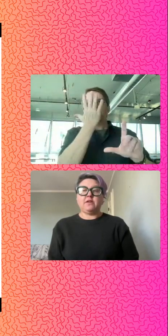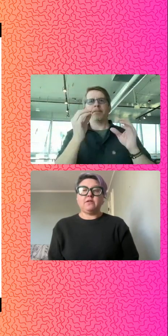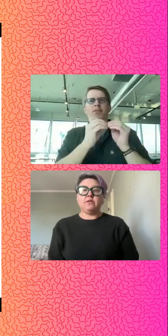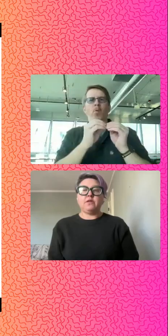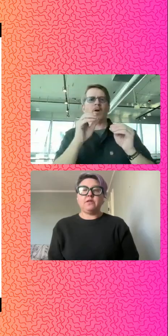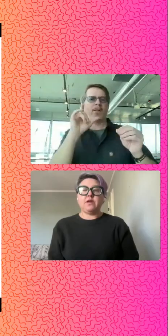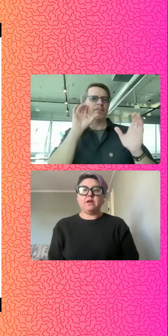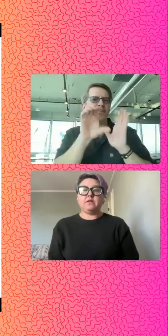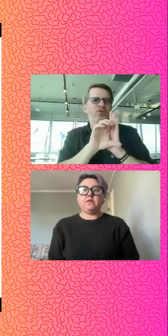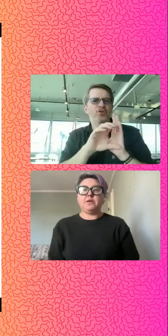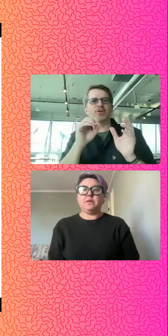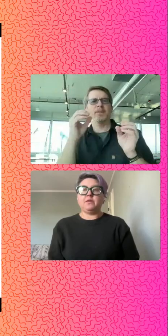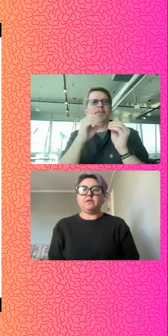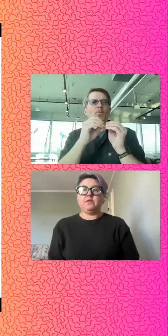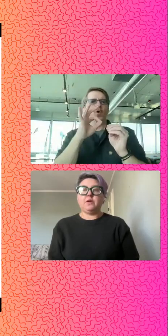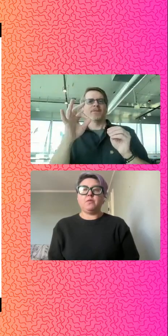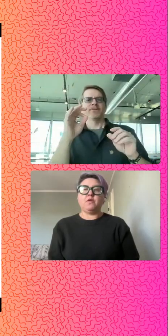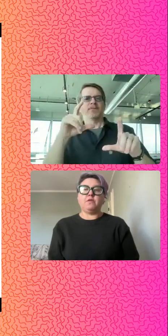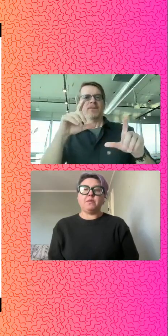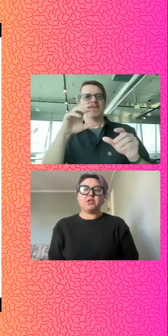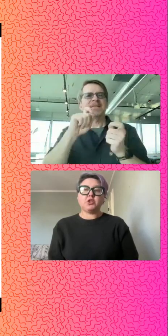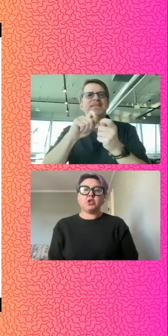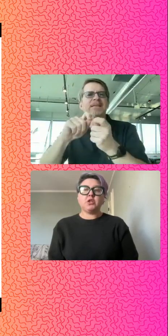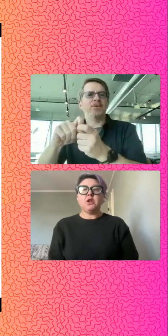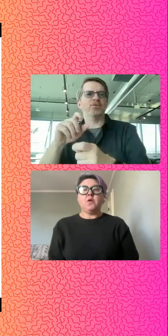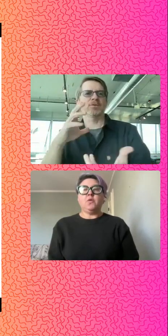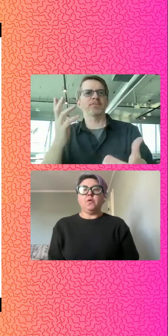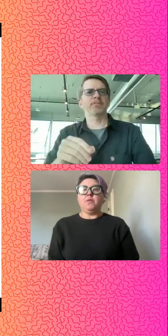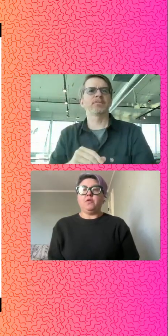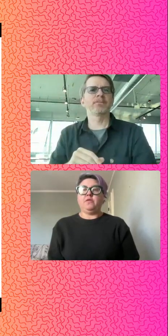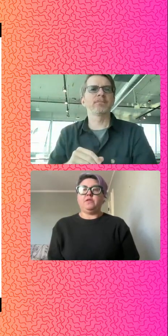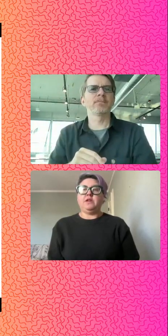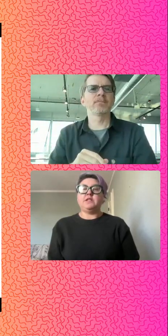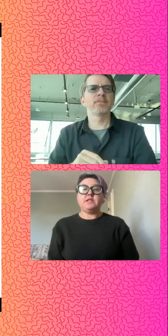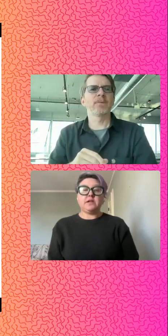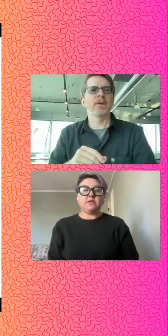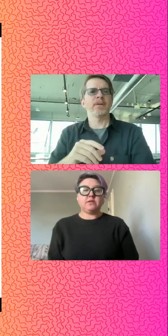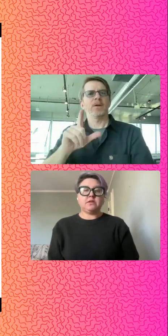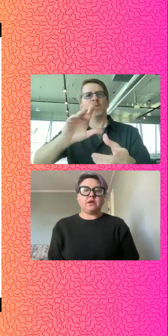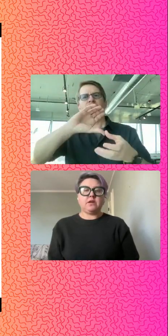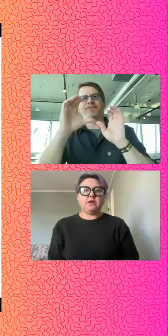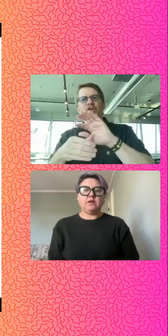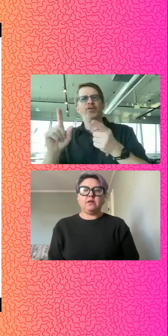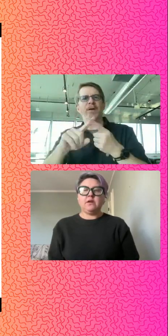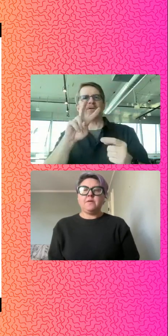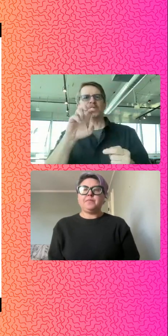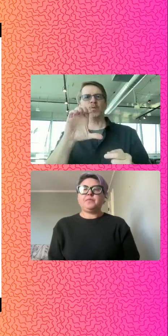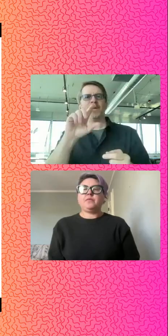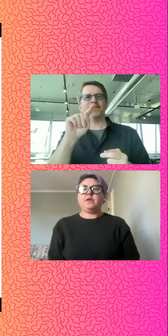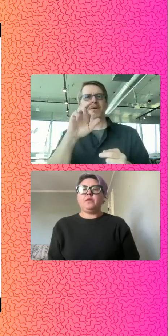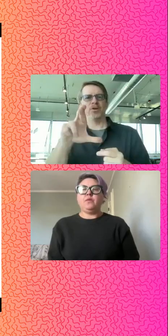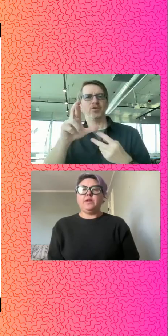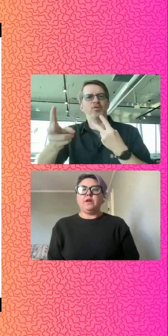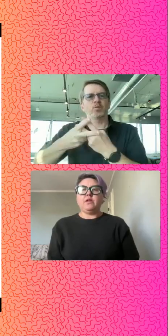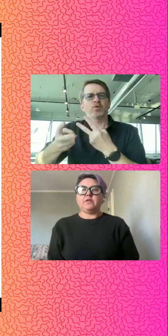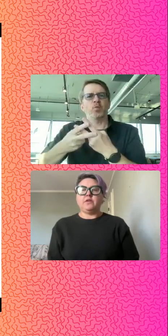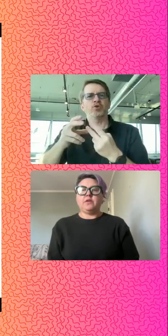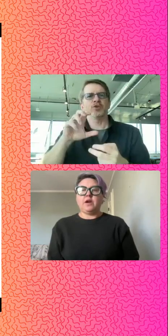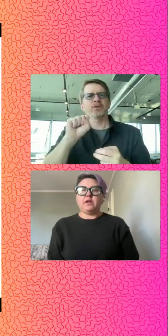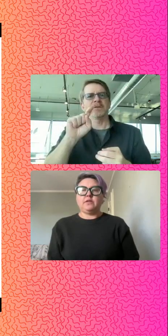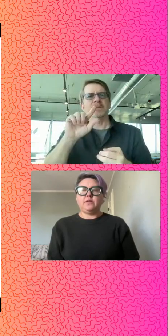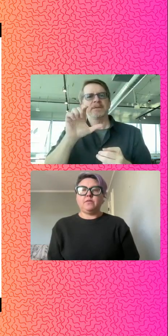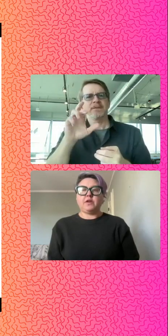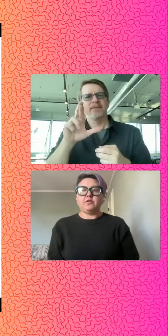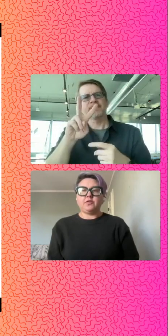and scale within that to be able to get more of the picture or more of the details that it needed. We